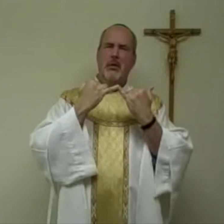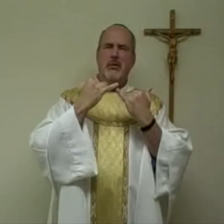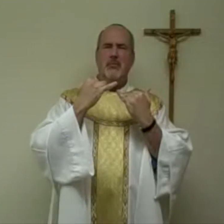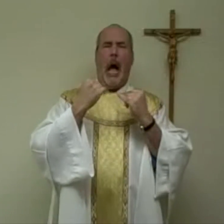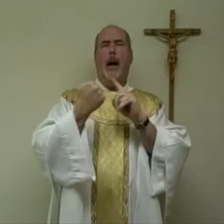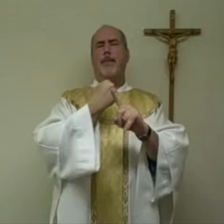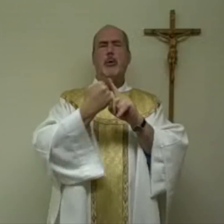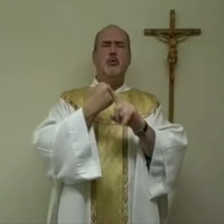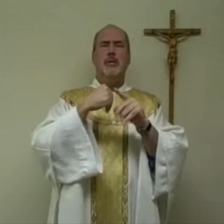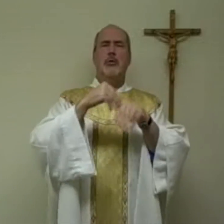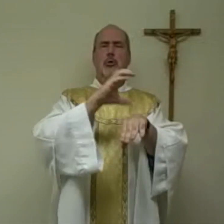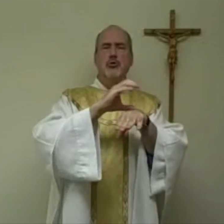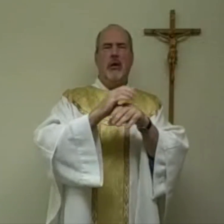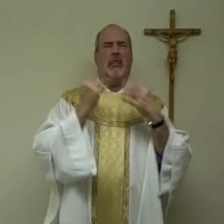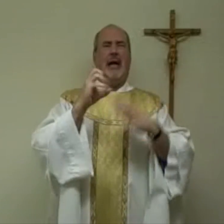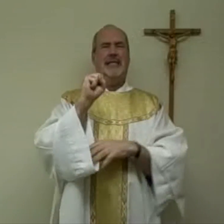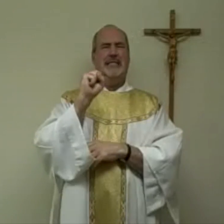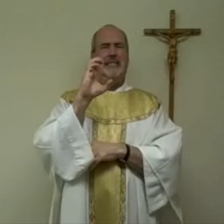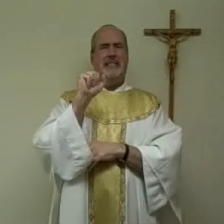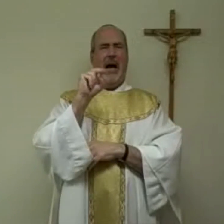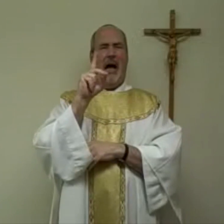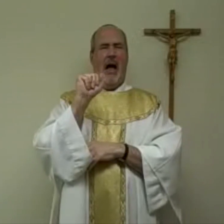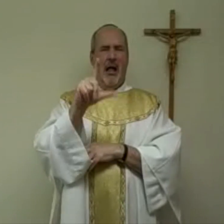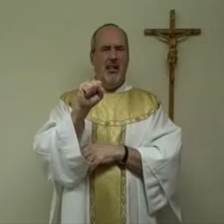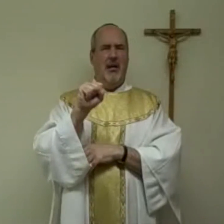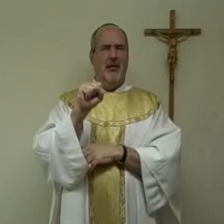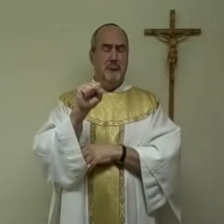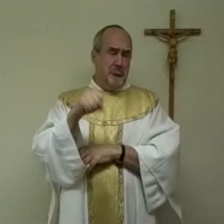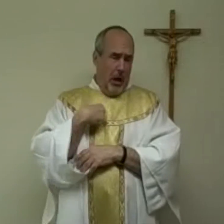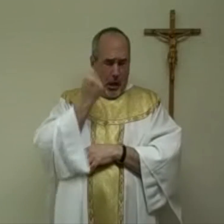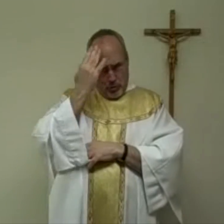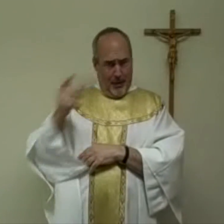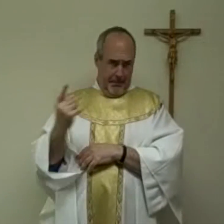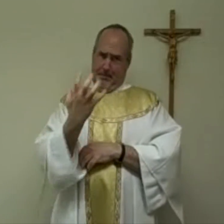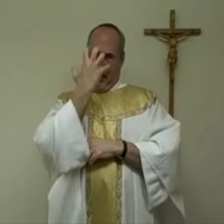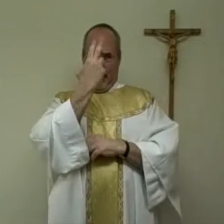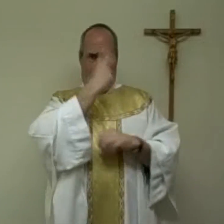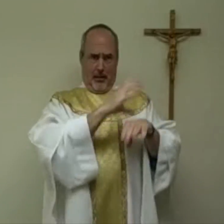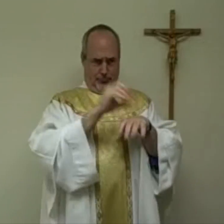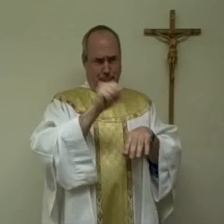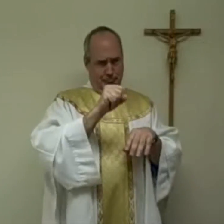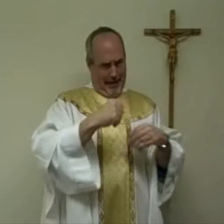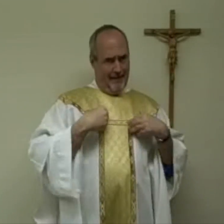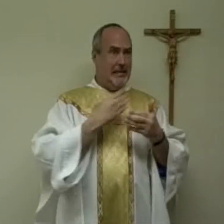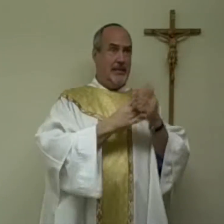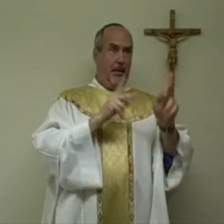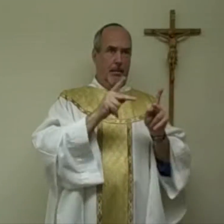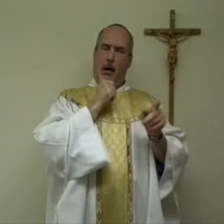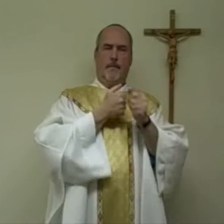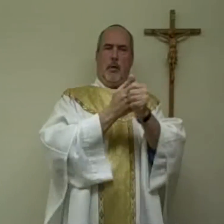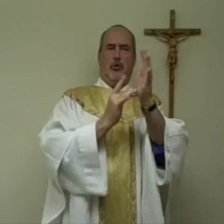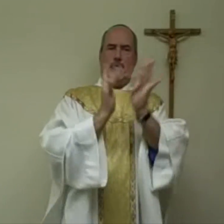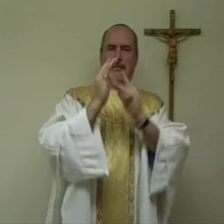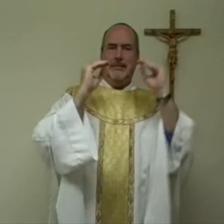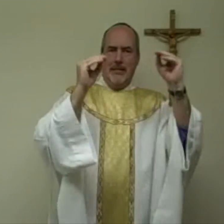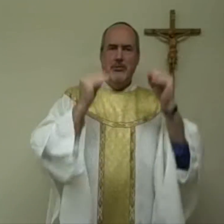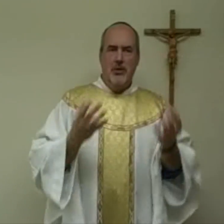was kind of upset with the church and with the abuse that he saw happening and the scandals,